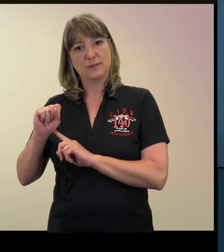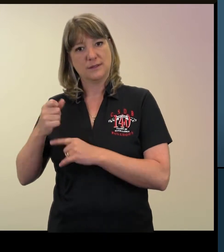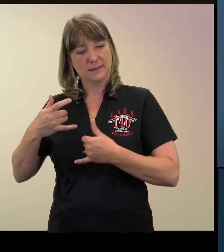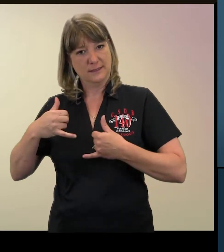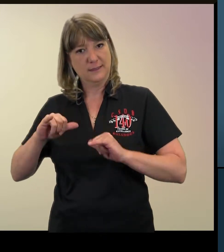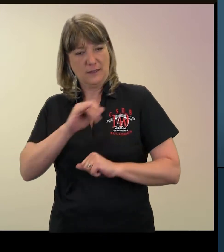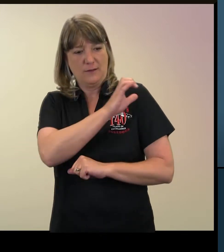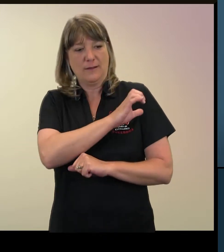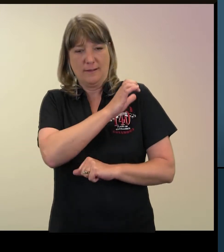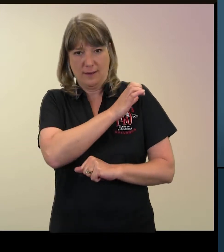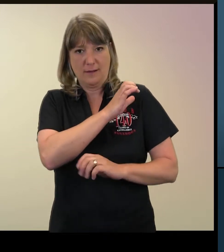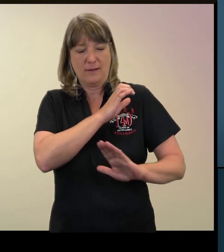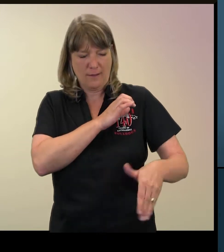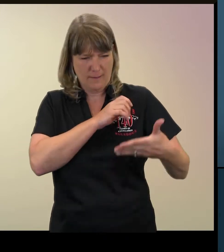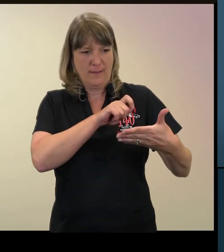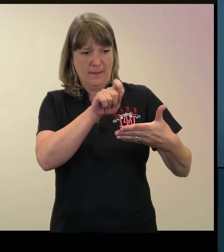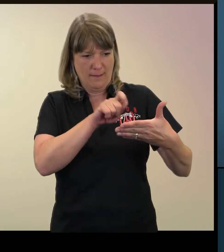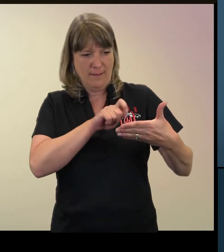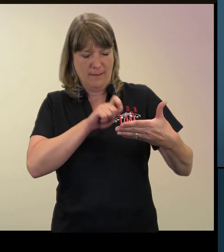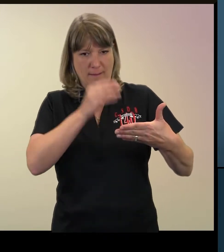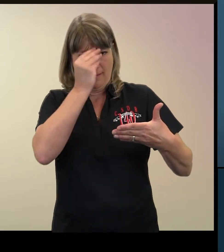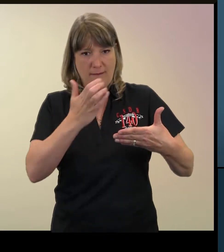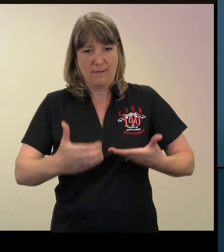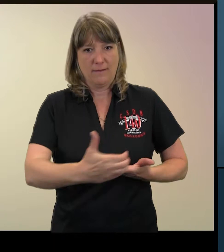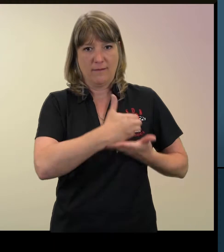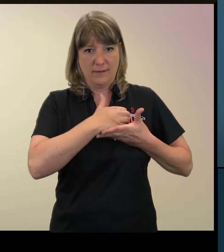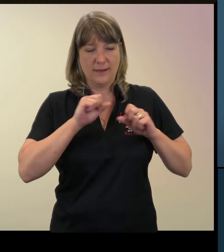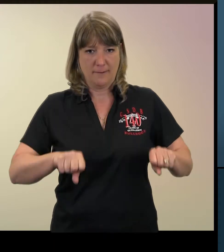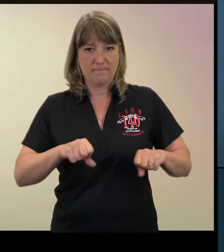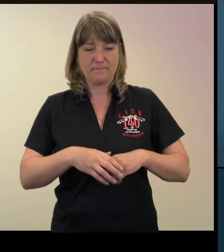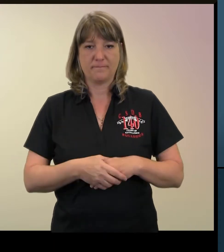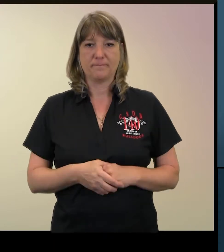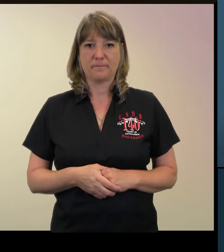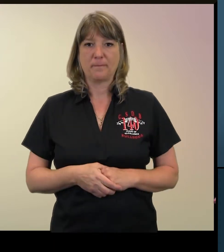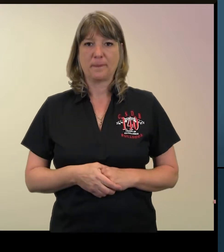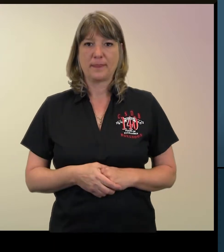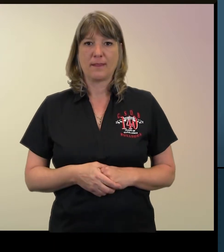tools can still have some clinical use in gathering information.